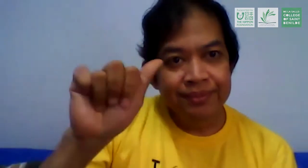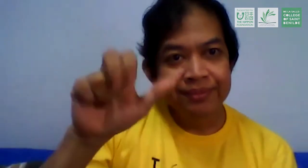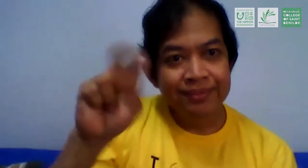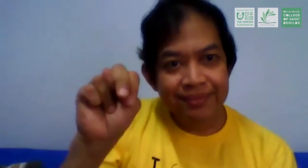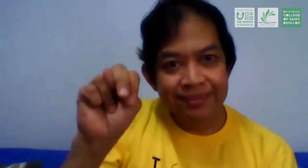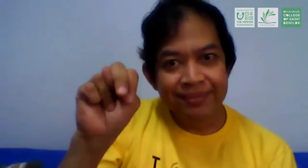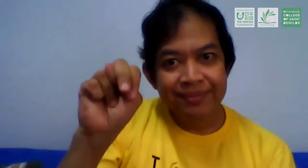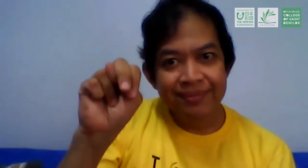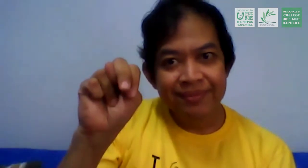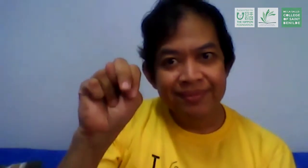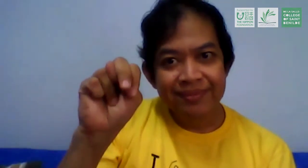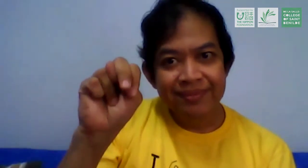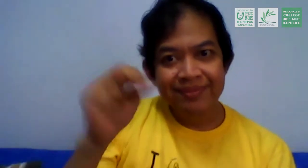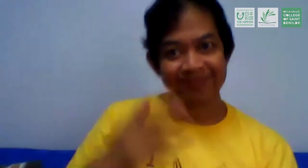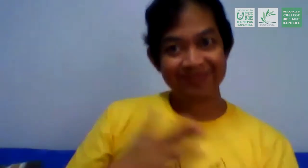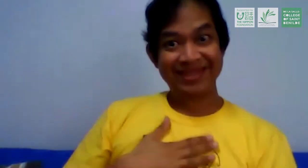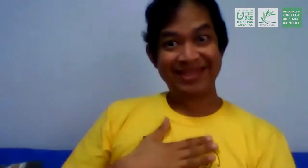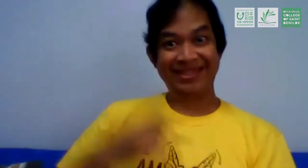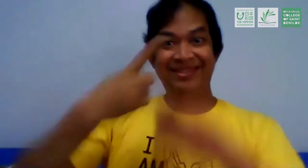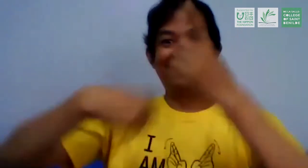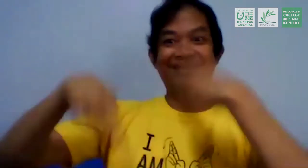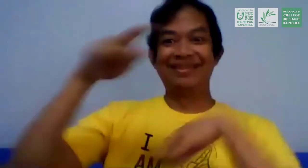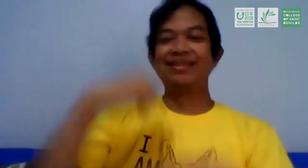example, durian.